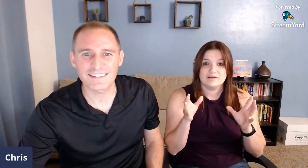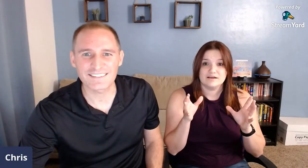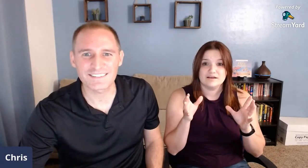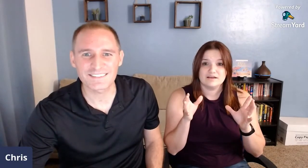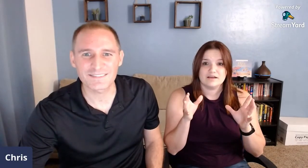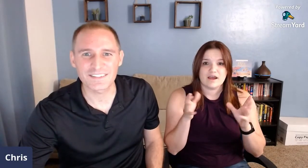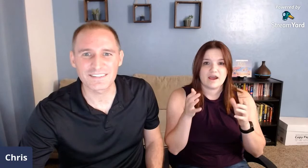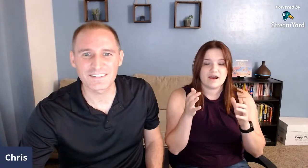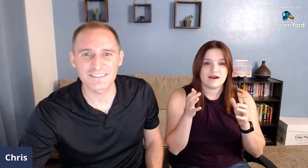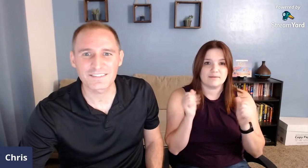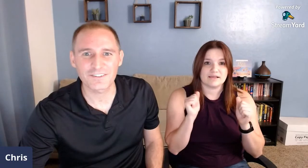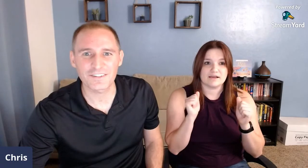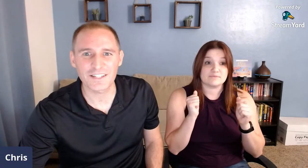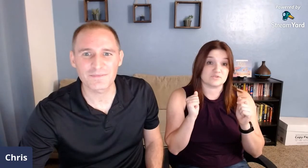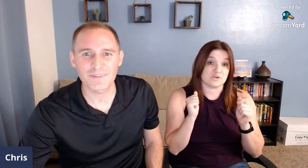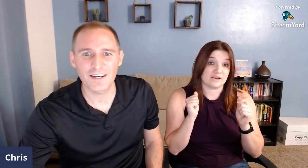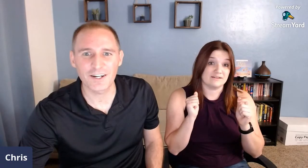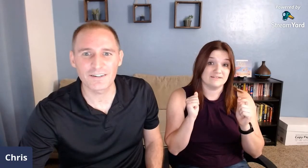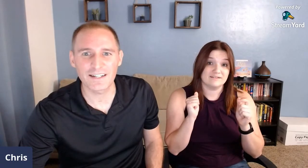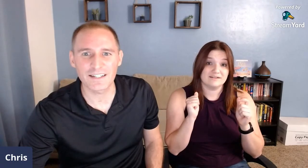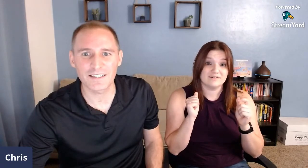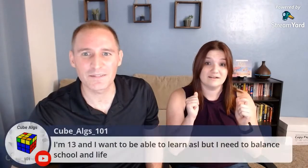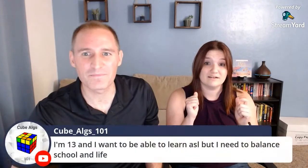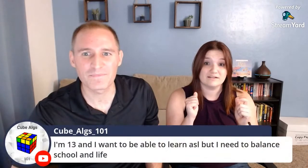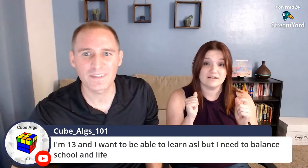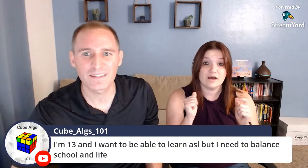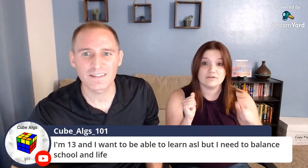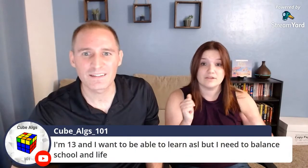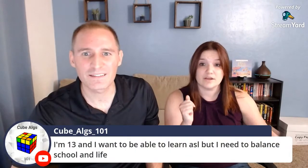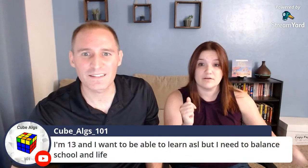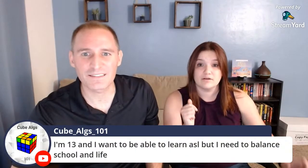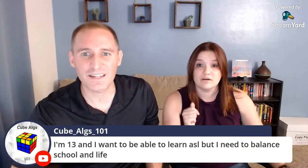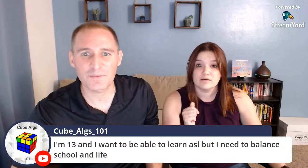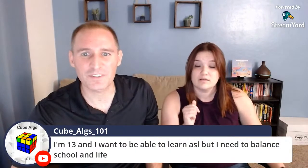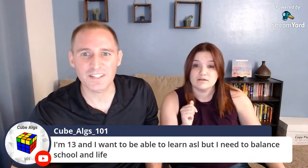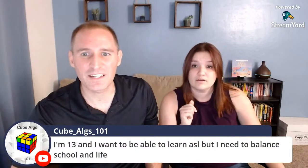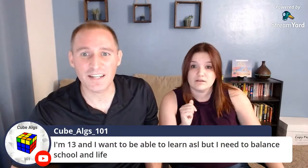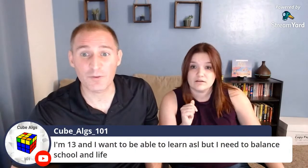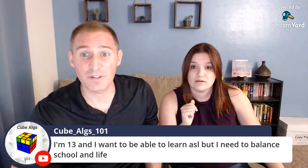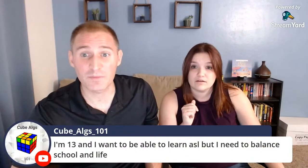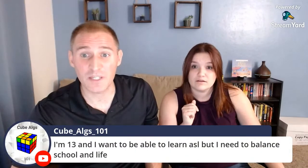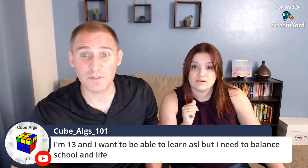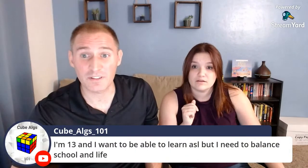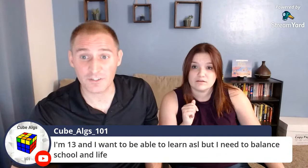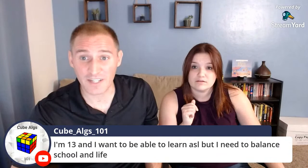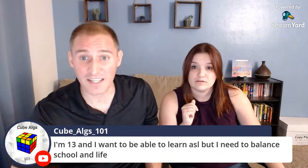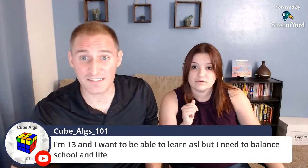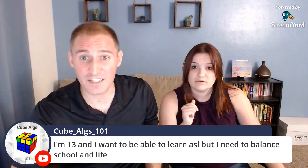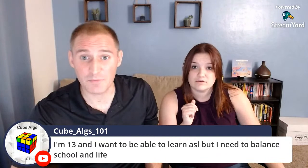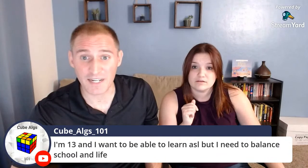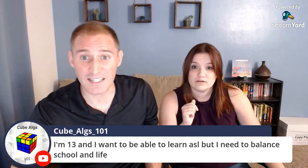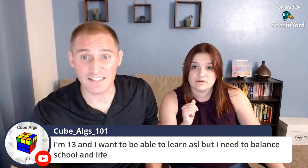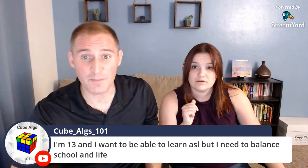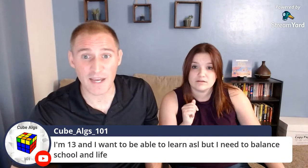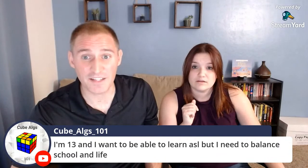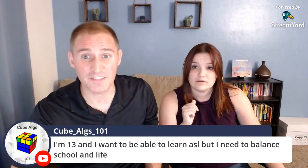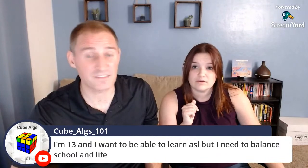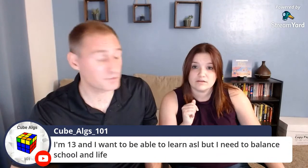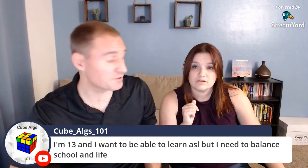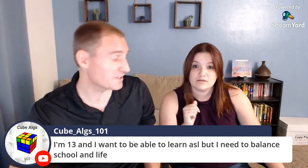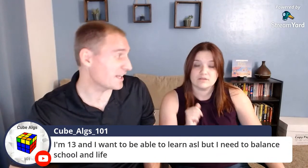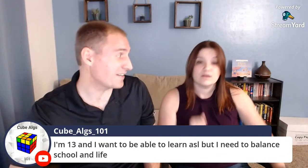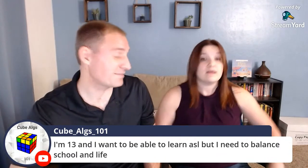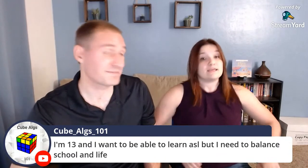Cube Algs. I'm so sorry. Oh, there you it go. says, I'm 13 and I want to be able to learn ASL, but I need to